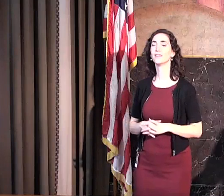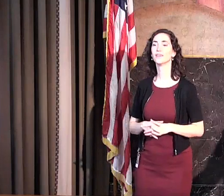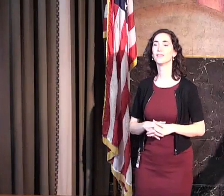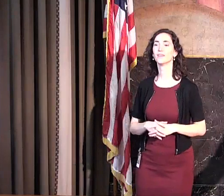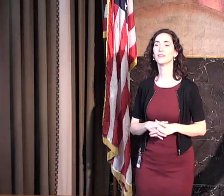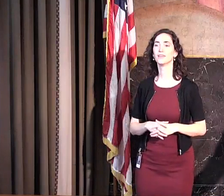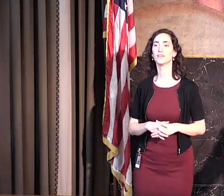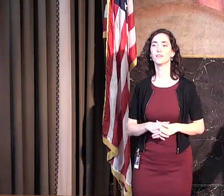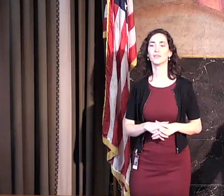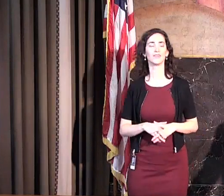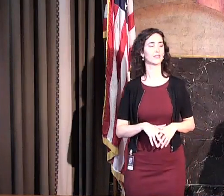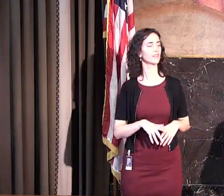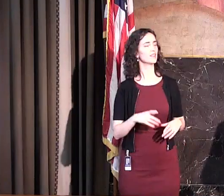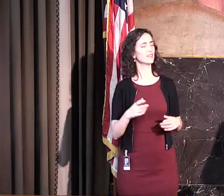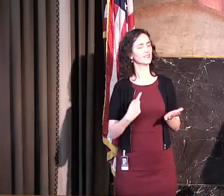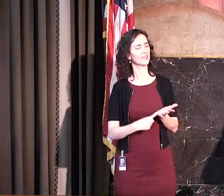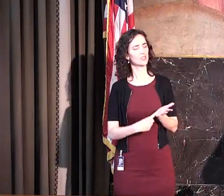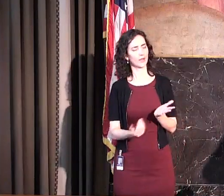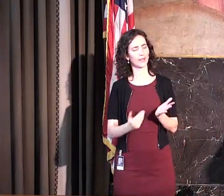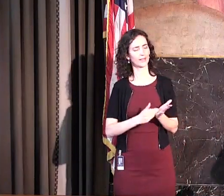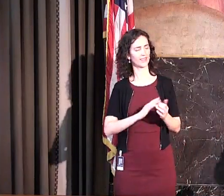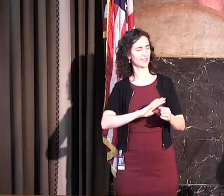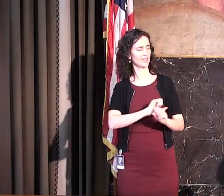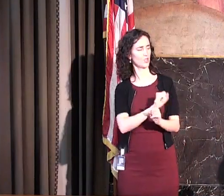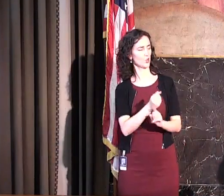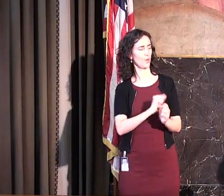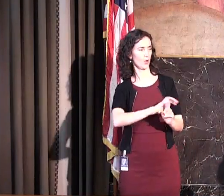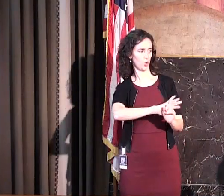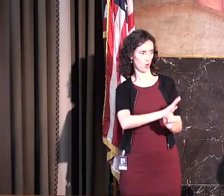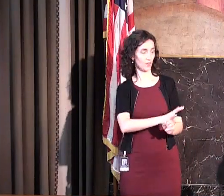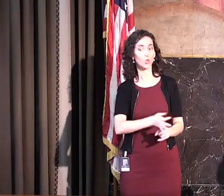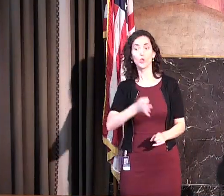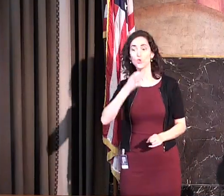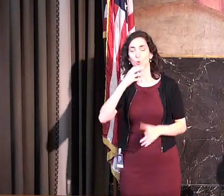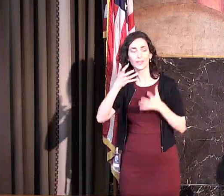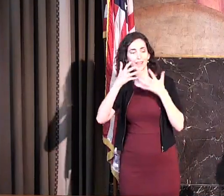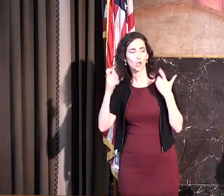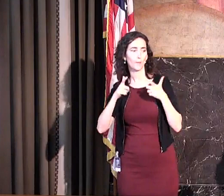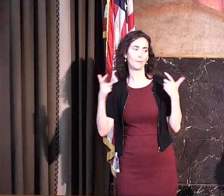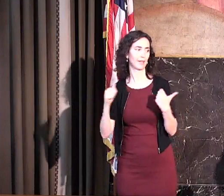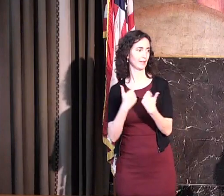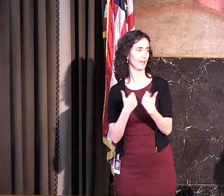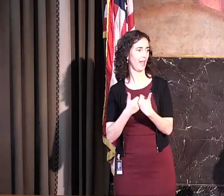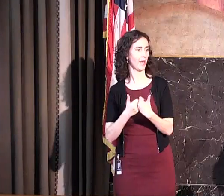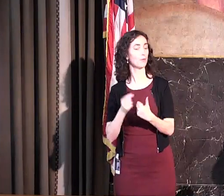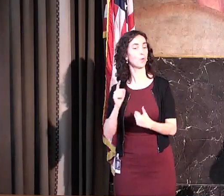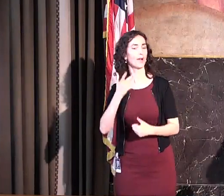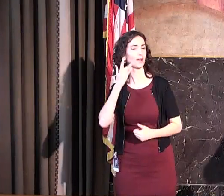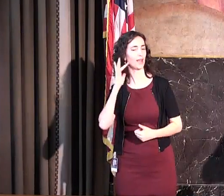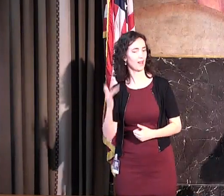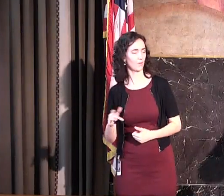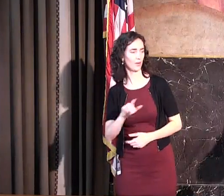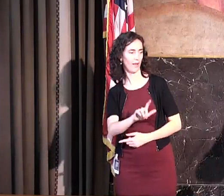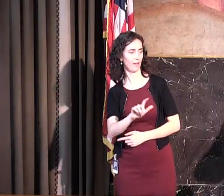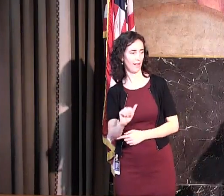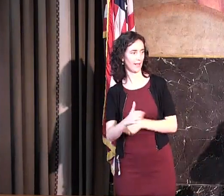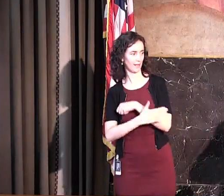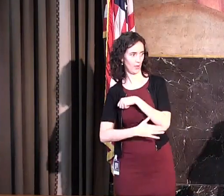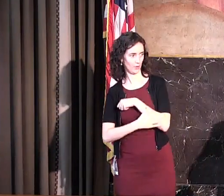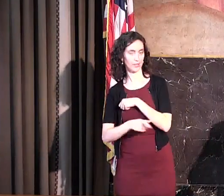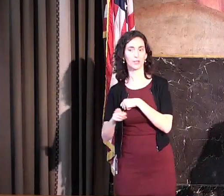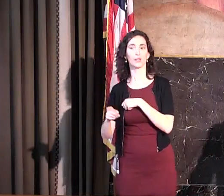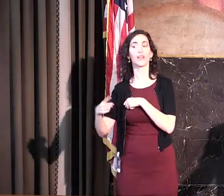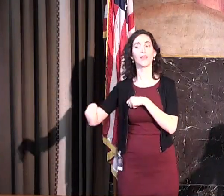to go back to the COVID situation. We have a big game. Tigers have a big game coming up in California, Los Angeles County, where they